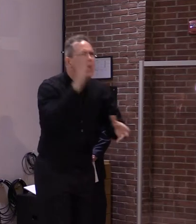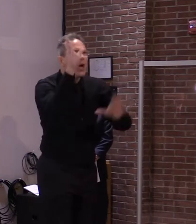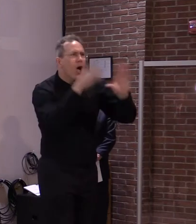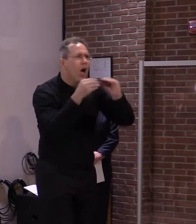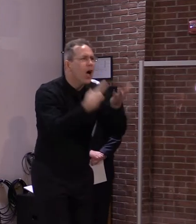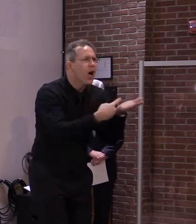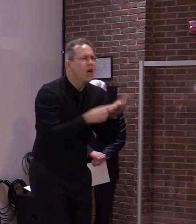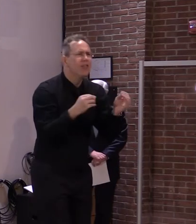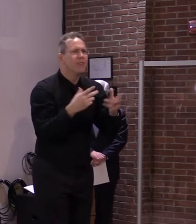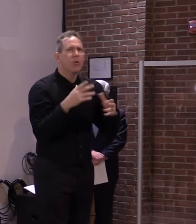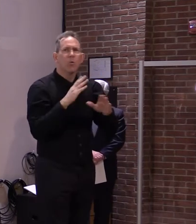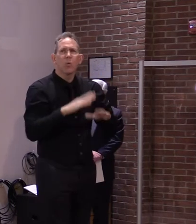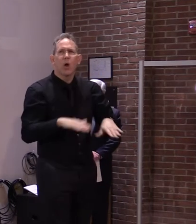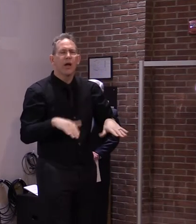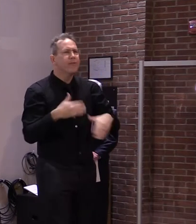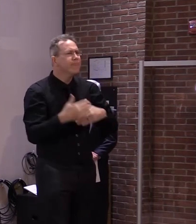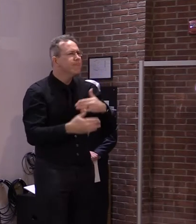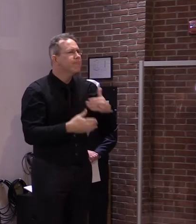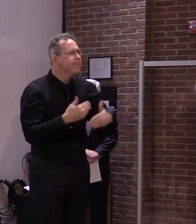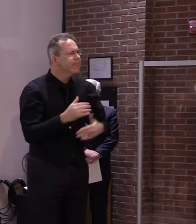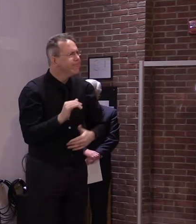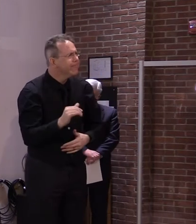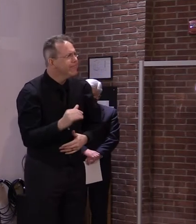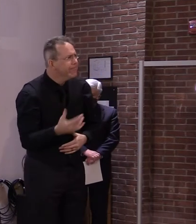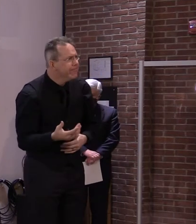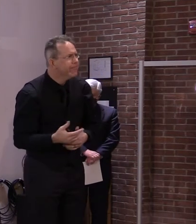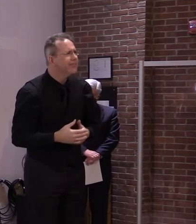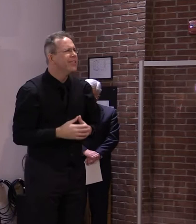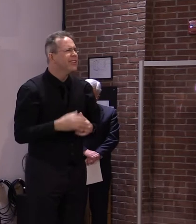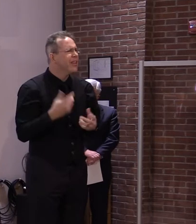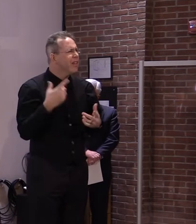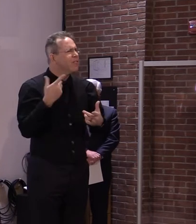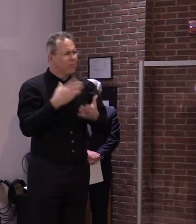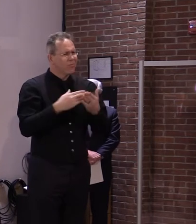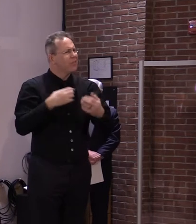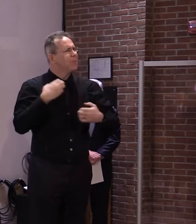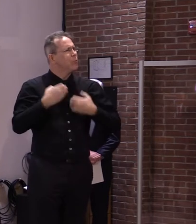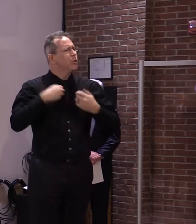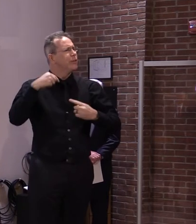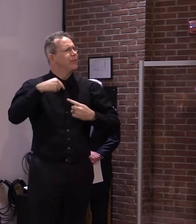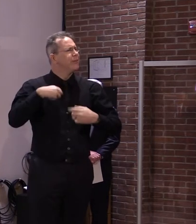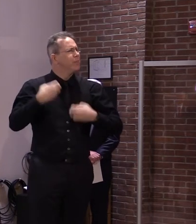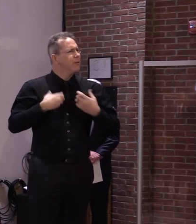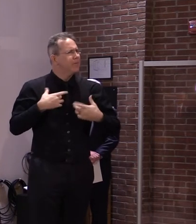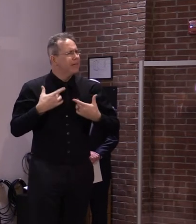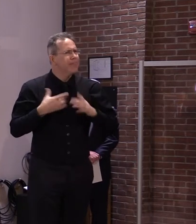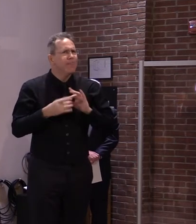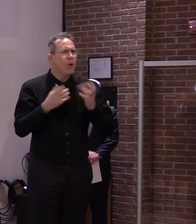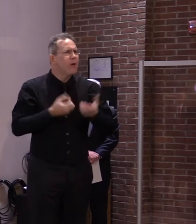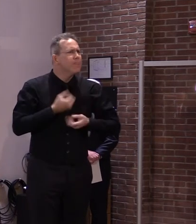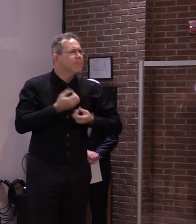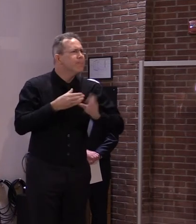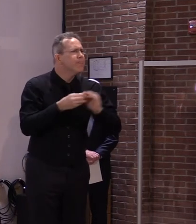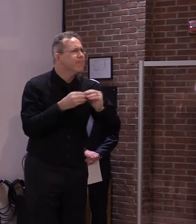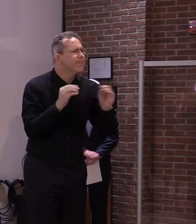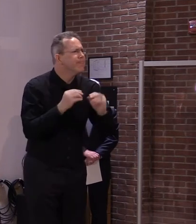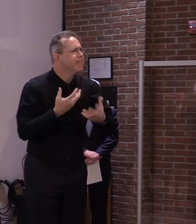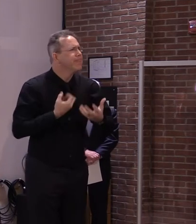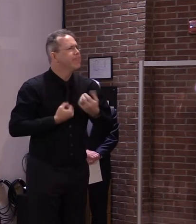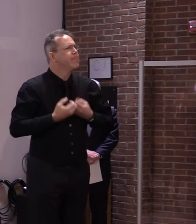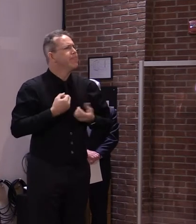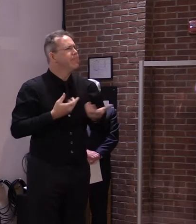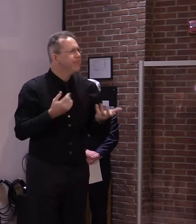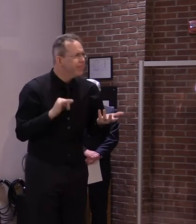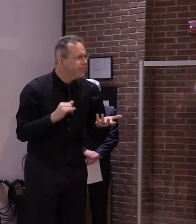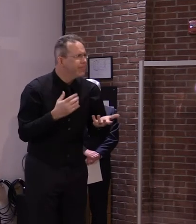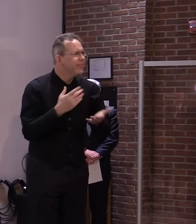emotional distancing and it will take a coordinated effort to make sure that we have systems in place to help students reconnect with their peers their teachers and to